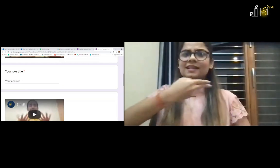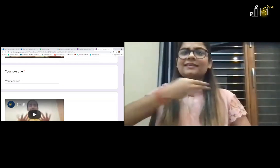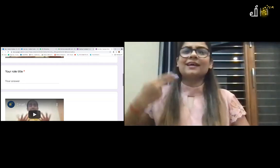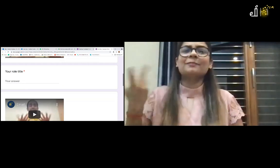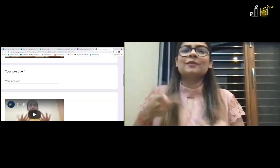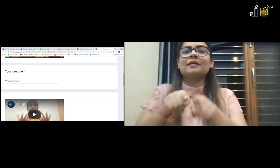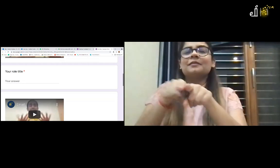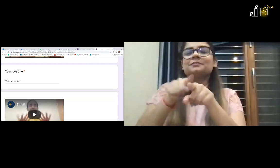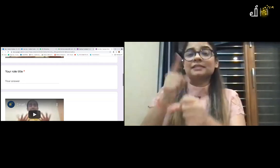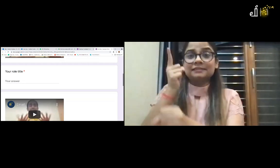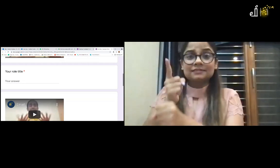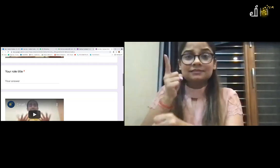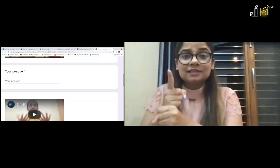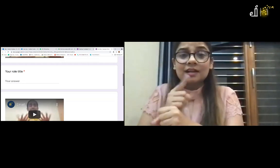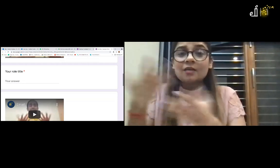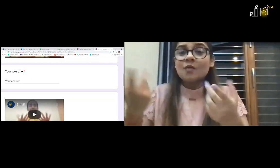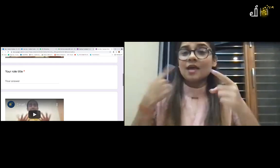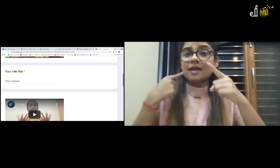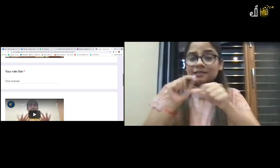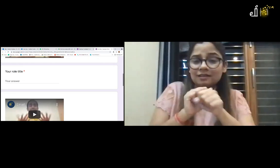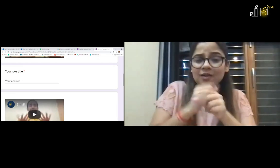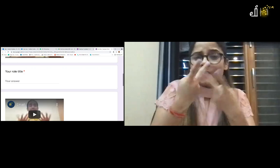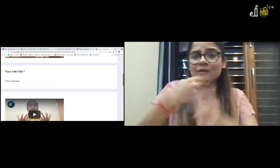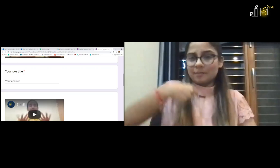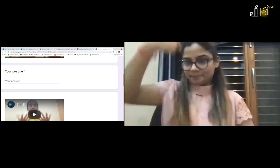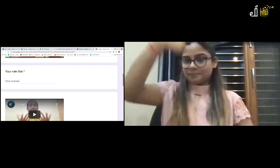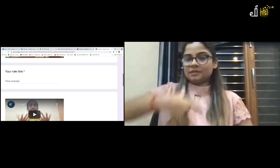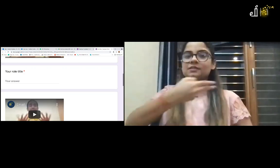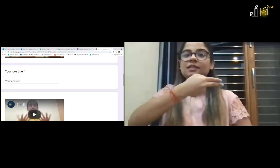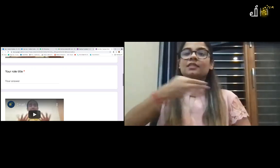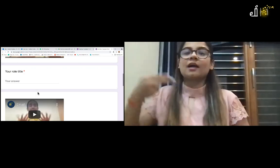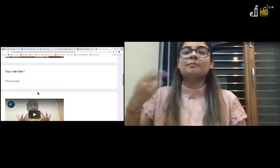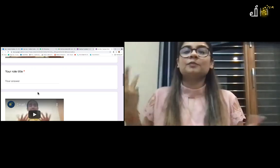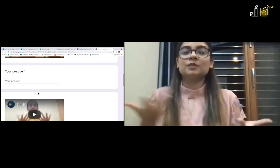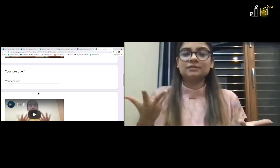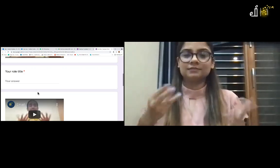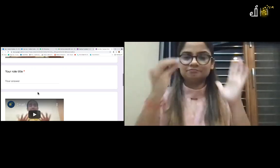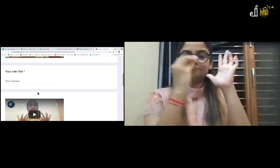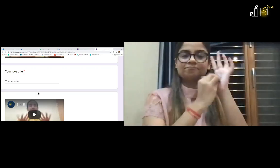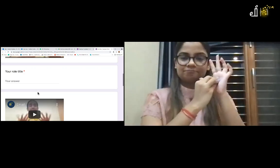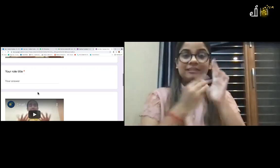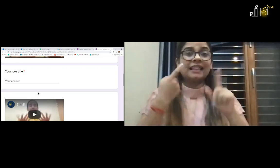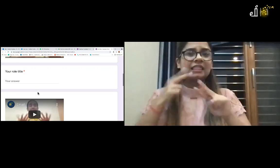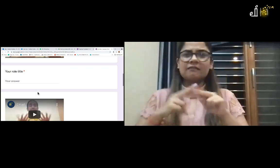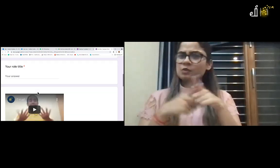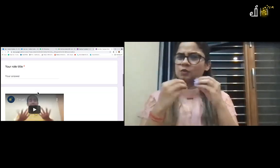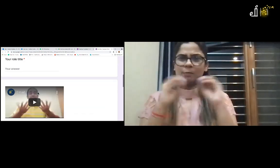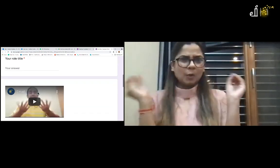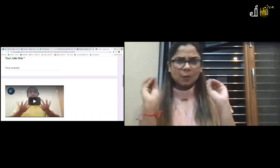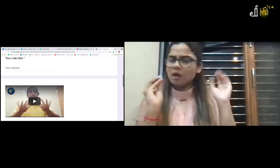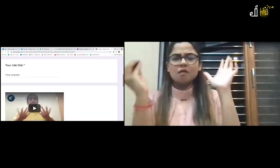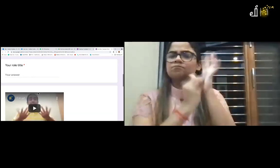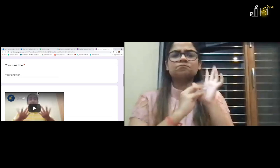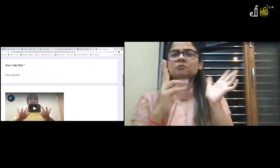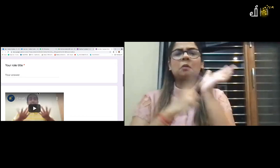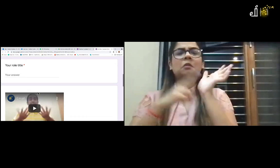if you are working, if you're working in a job, then for example, what is your role? If you're a teacher, you say your teacher. What exactly is